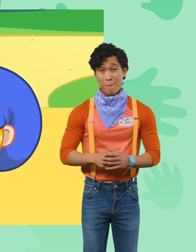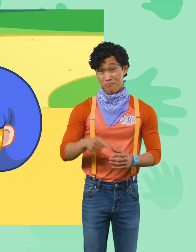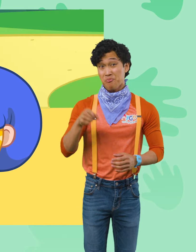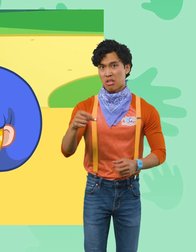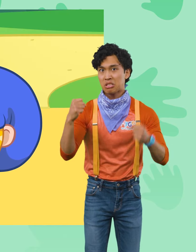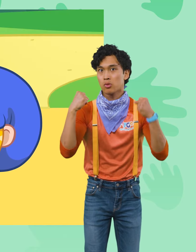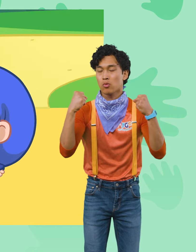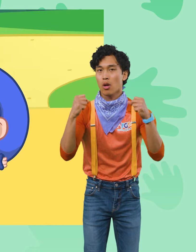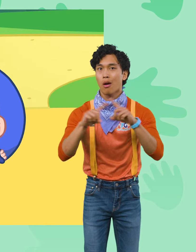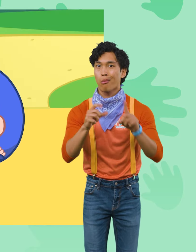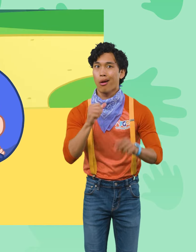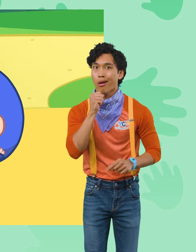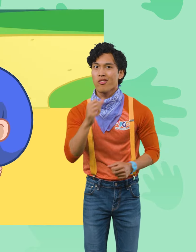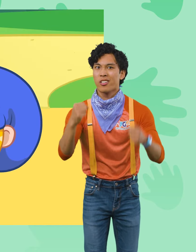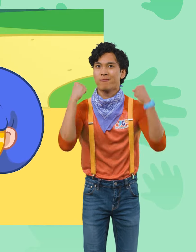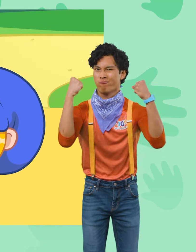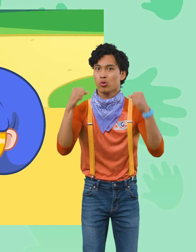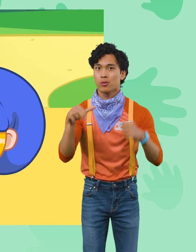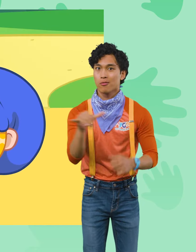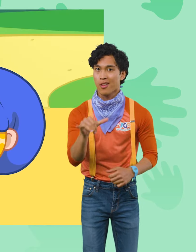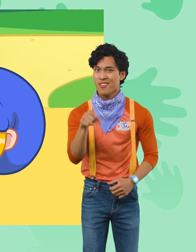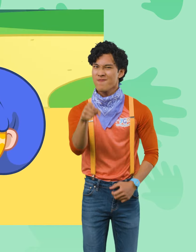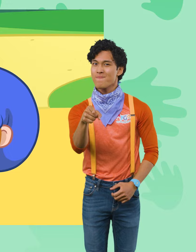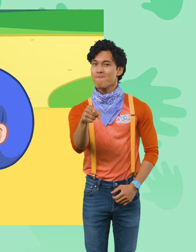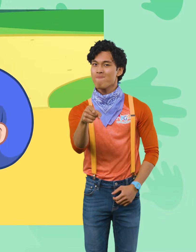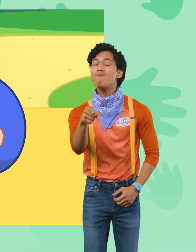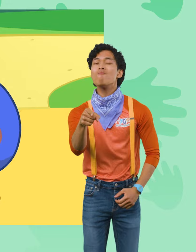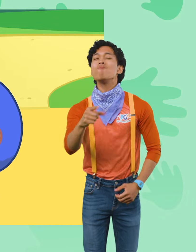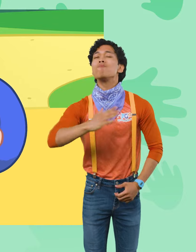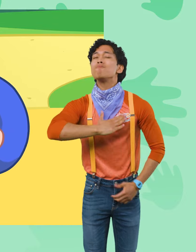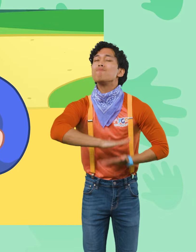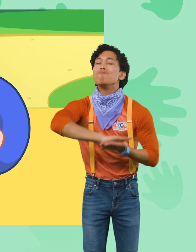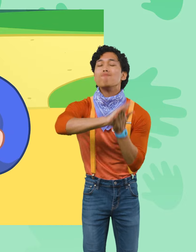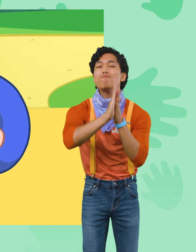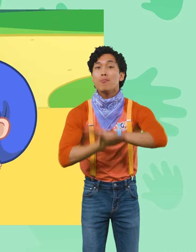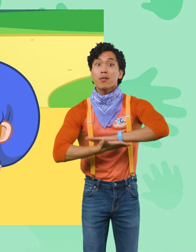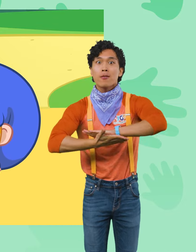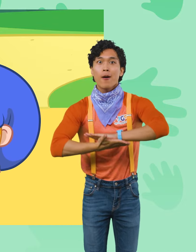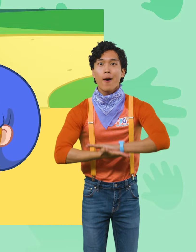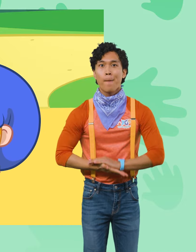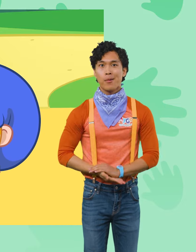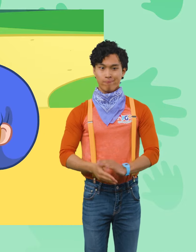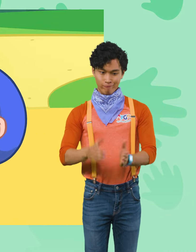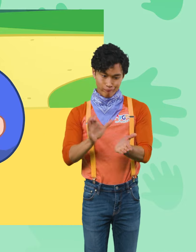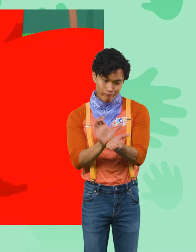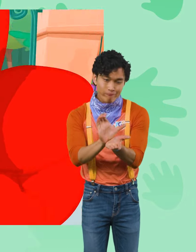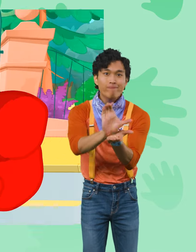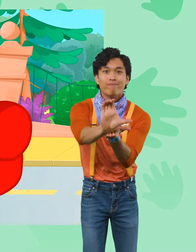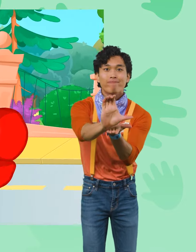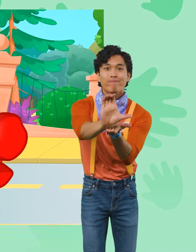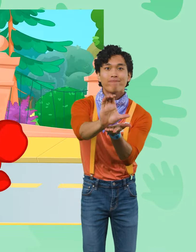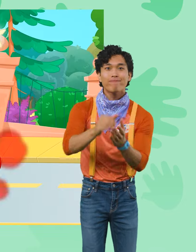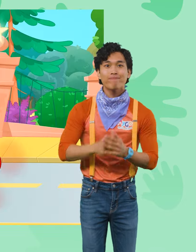He's strong, but not as strong as you, Morphle. Morph into a bulldozer.